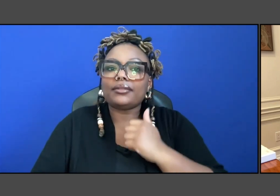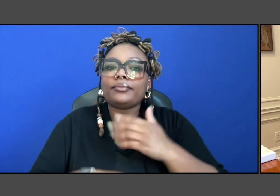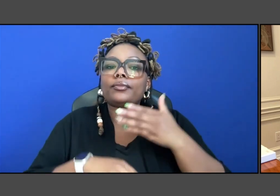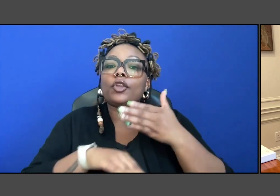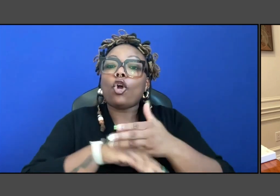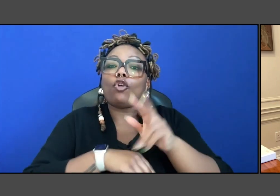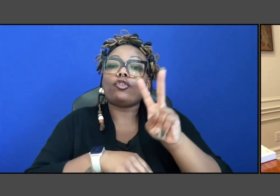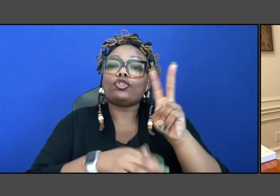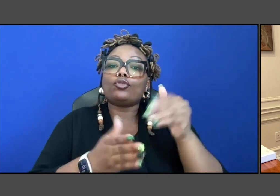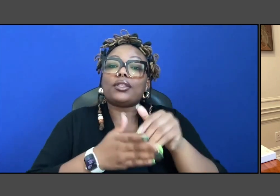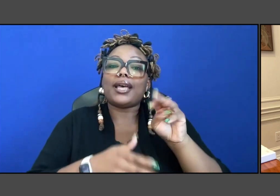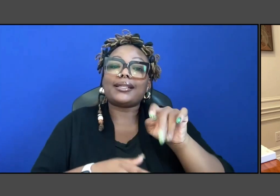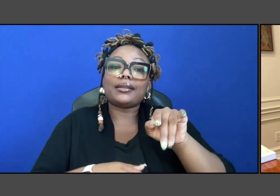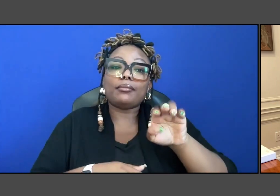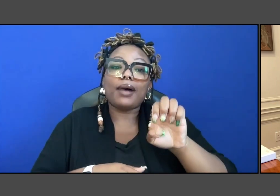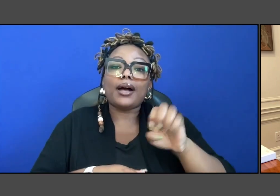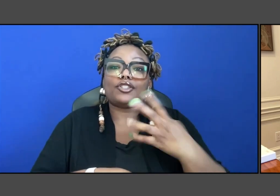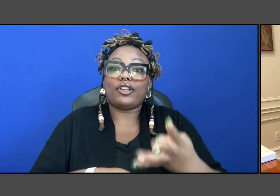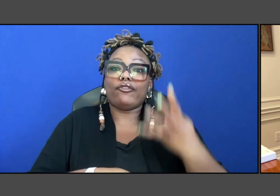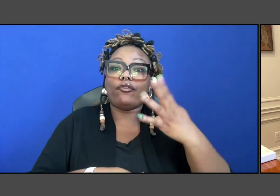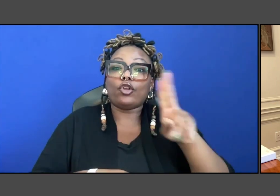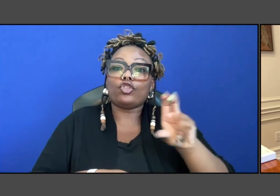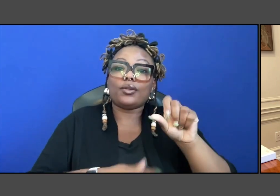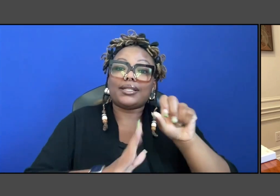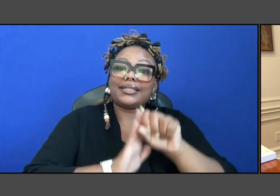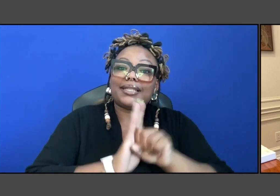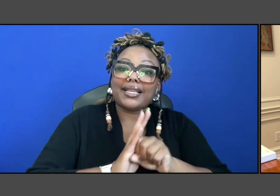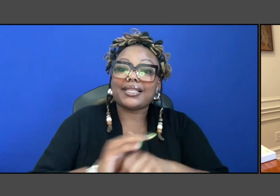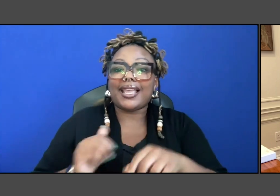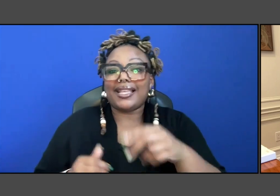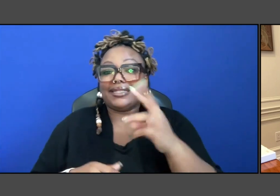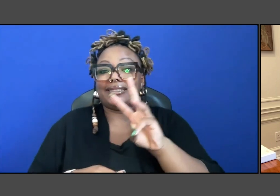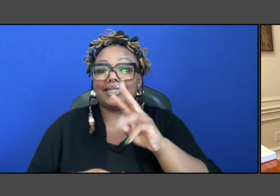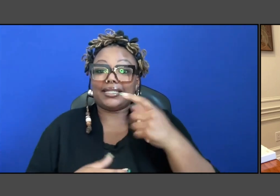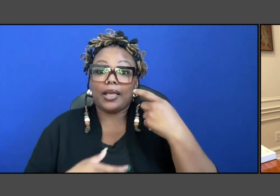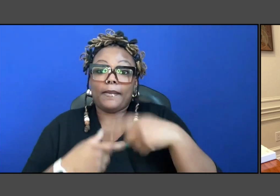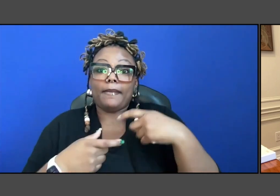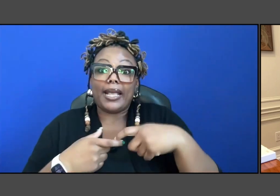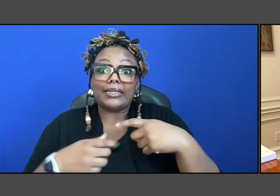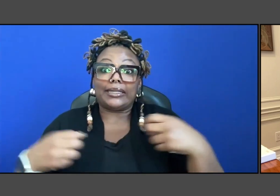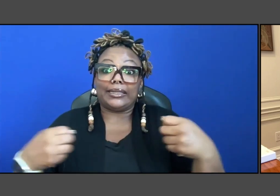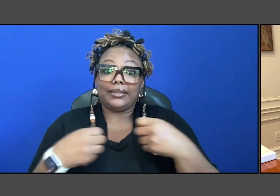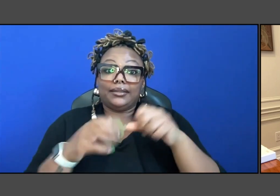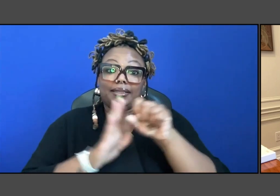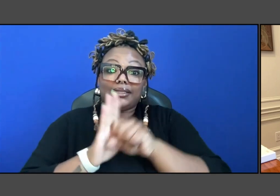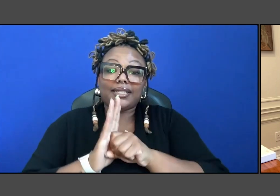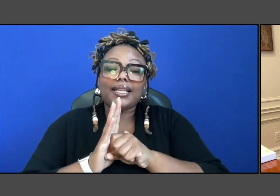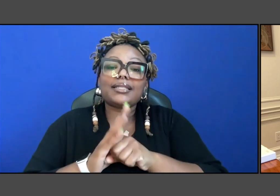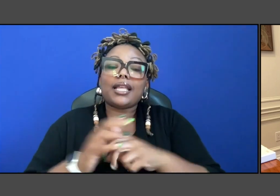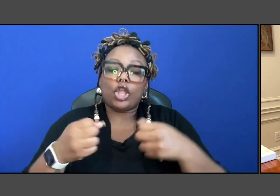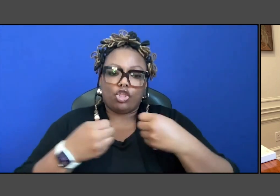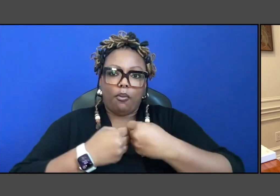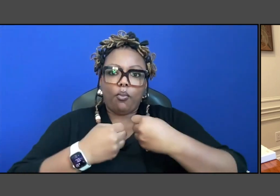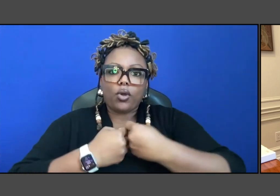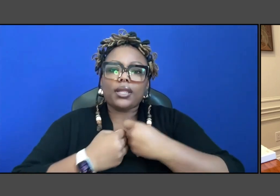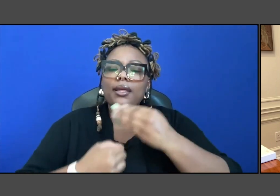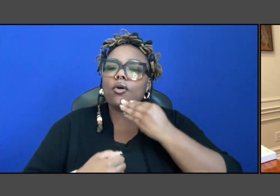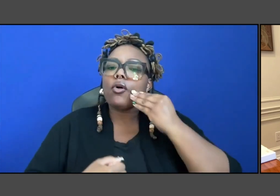along 4 U.S. states and 6 Mexican states, the Borderlands are home to roughly 15 million people and more